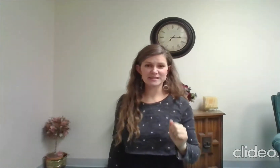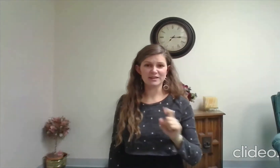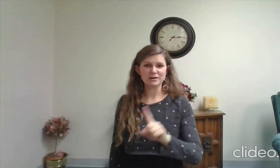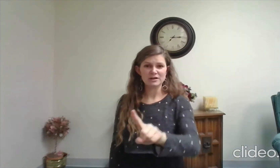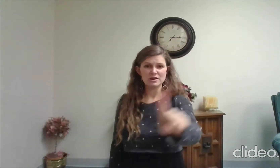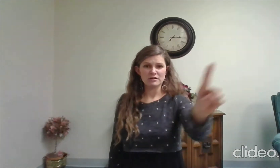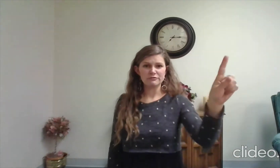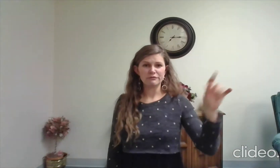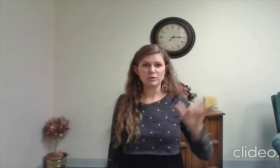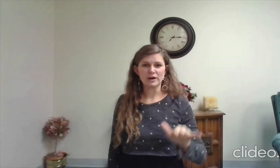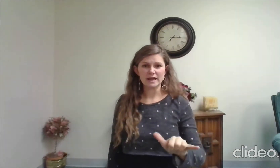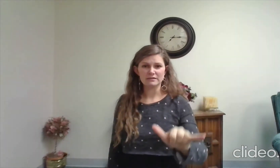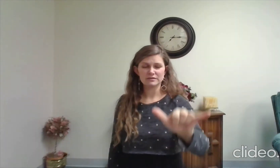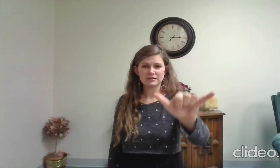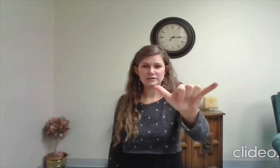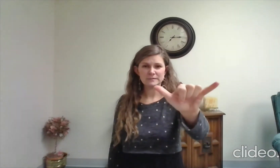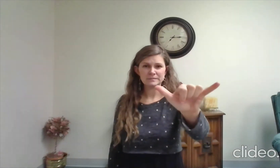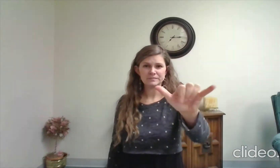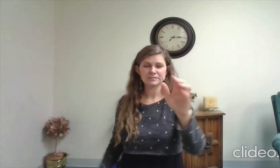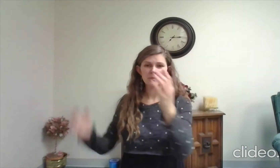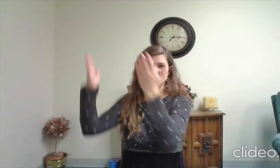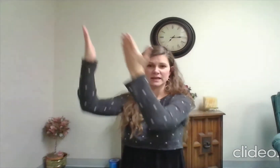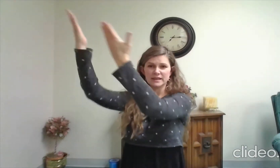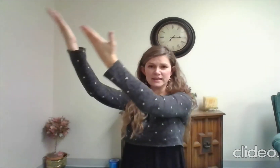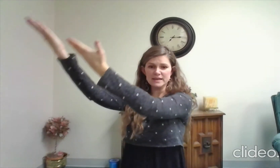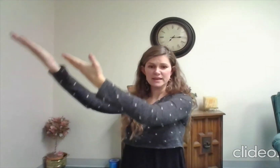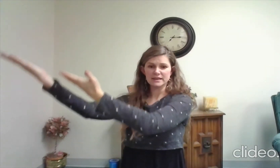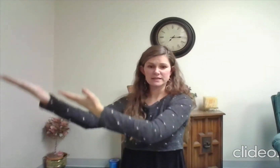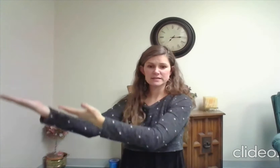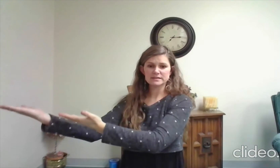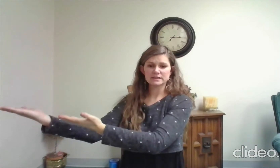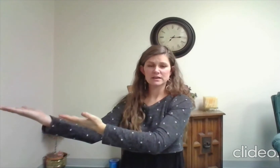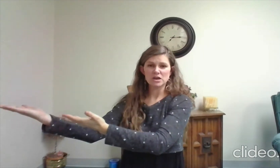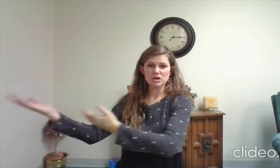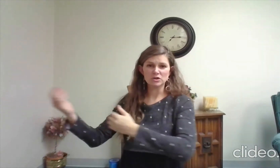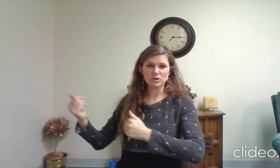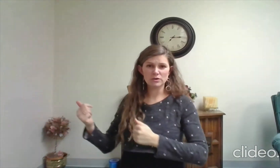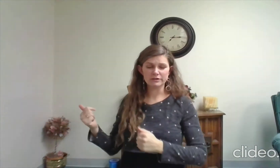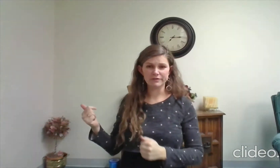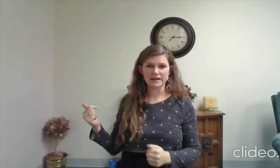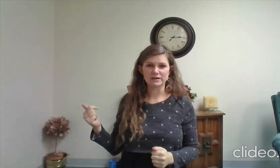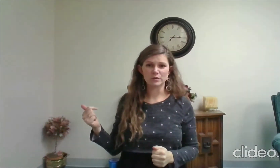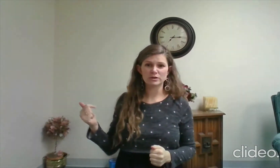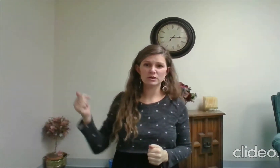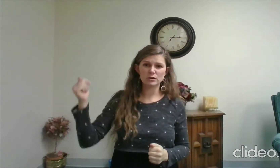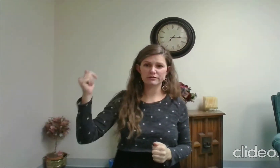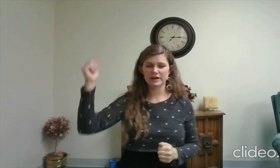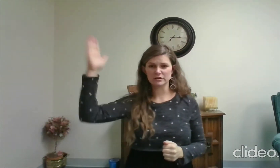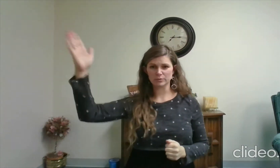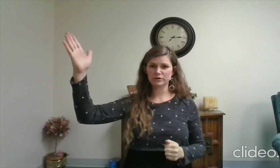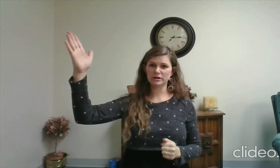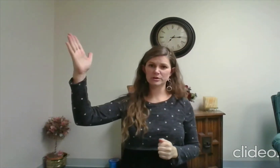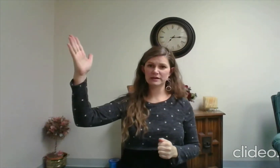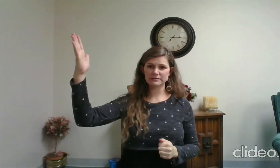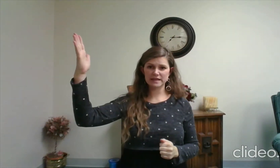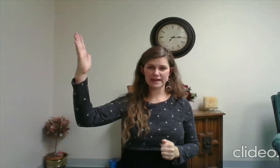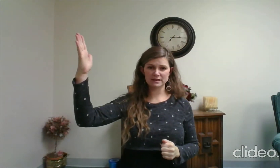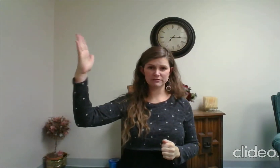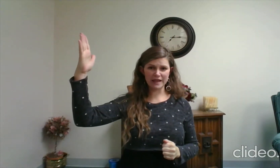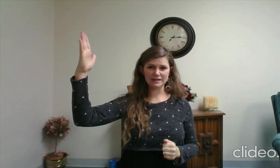together. Forever he is glorified. Now, the word glorified, you're going to put up your left hand flat like